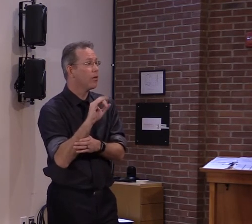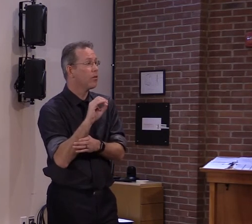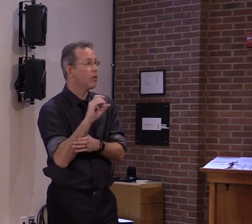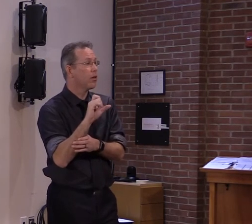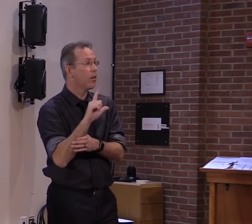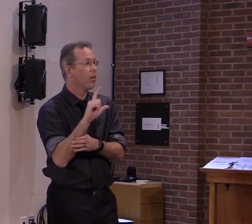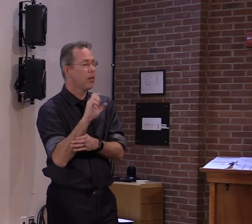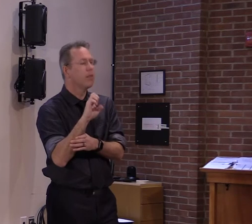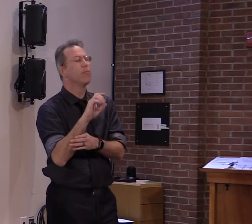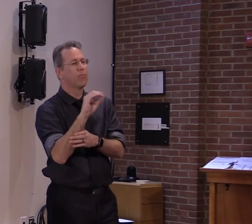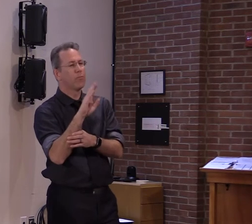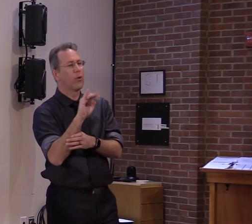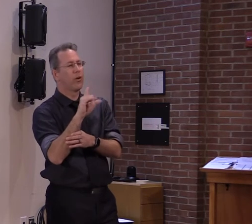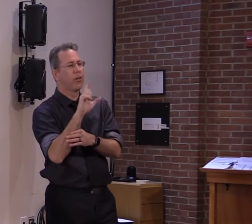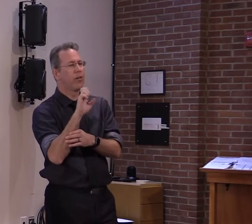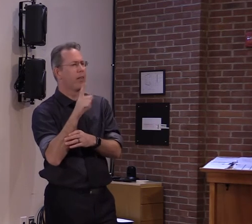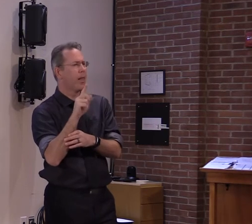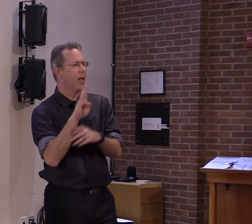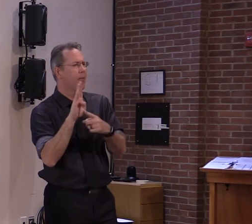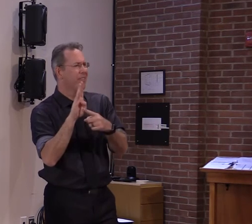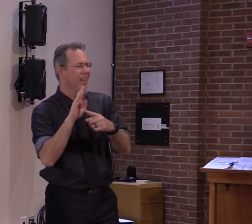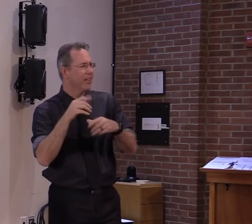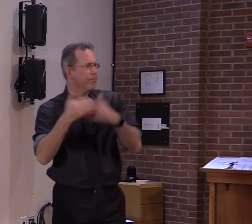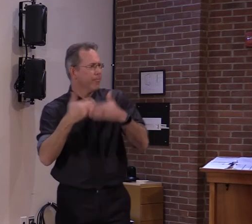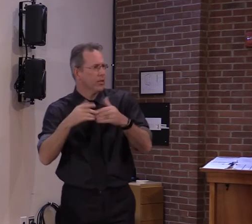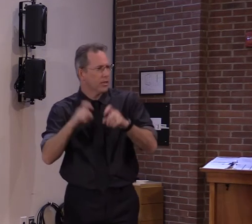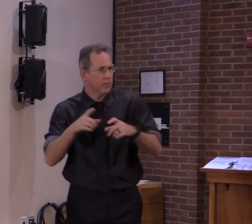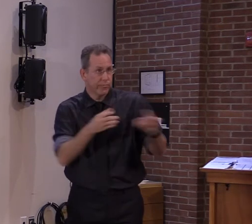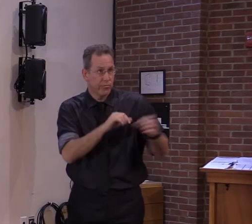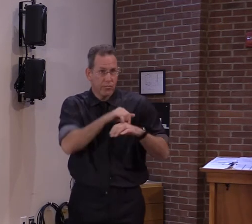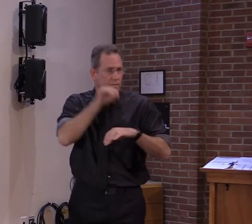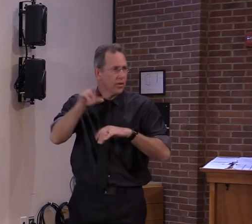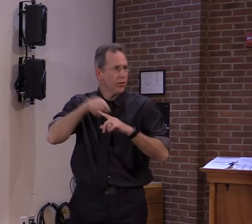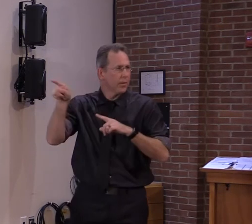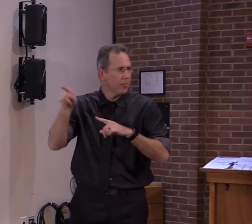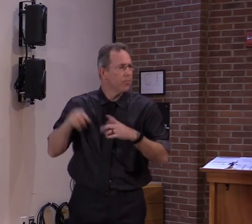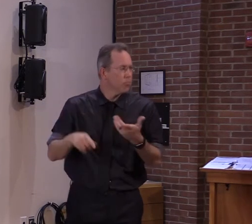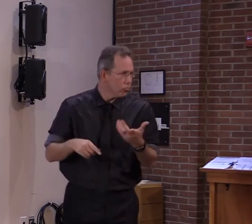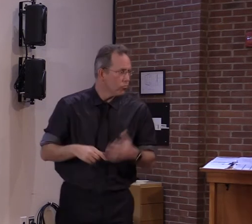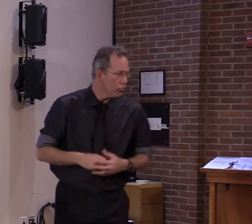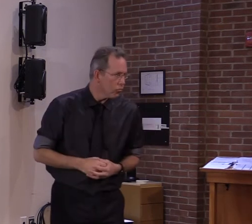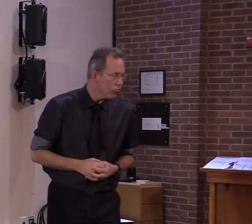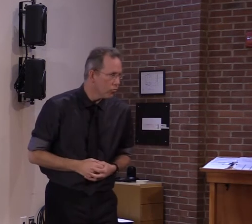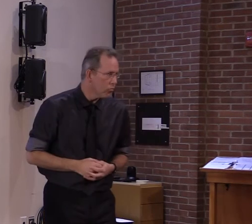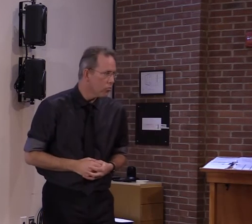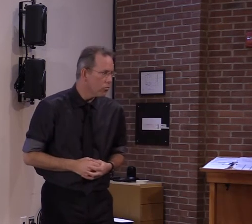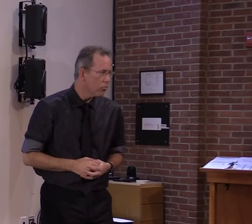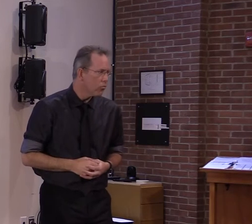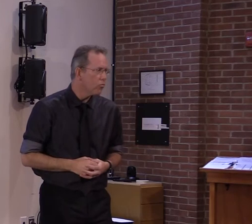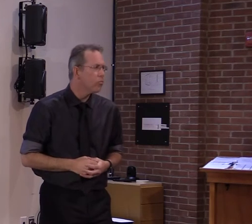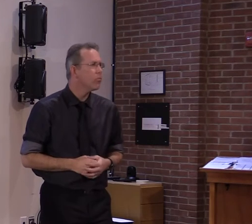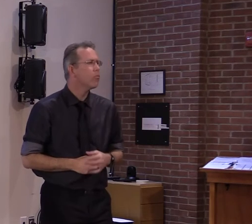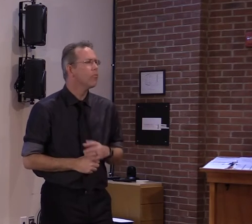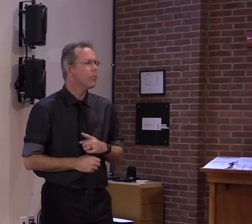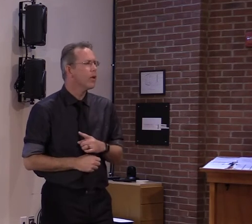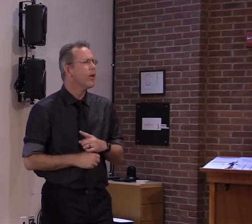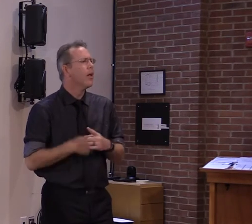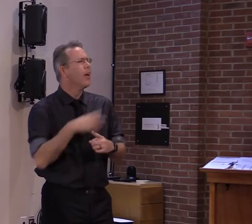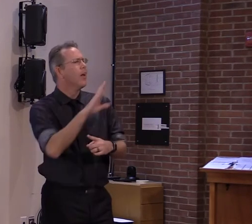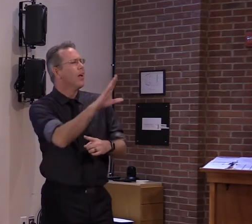labs, the out-of-state labs that they use, to other labs that don't have a backlog. I just wanted to clarify